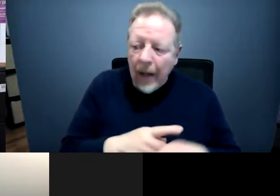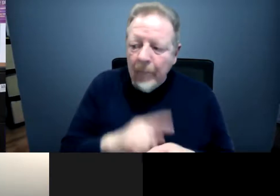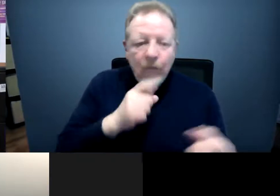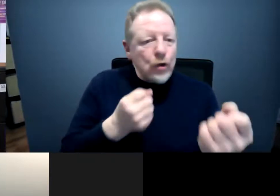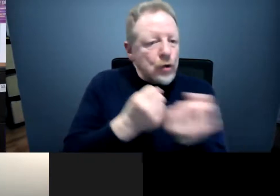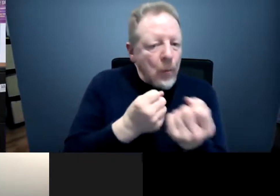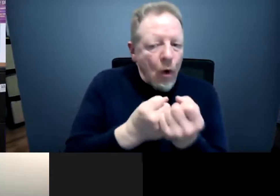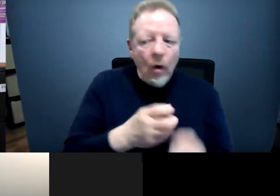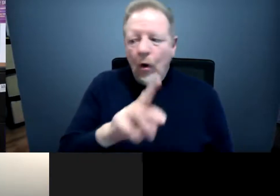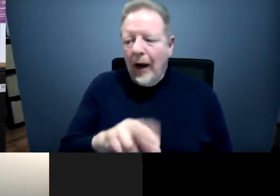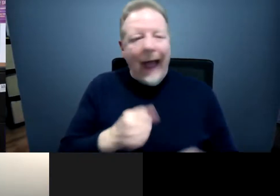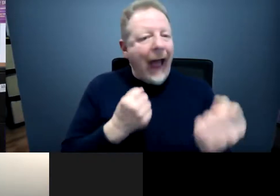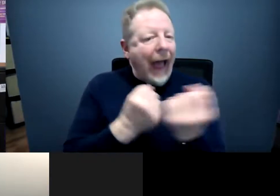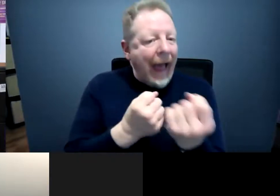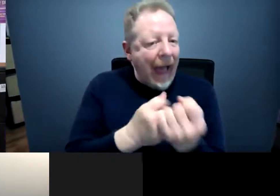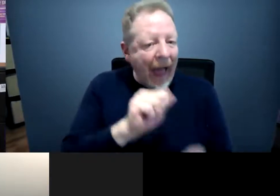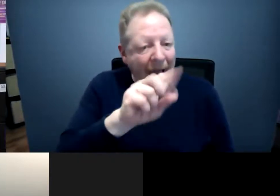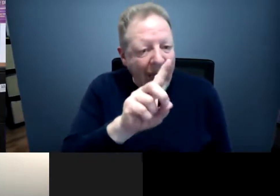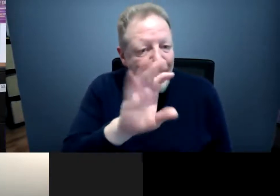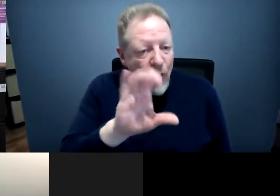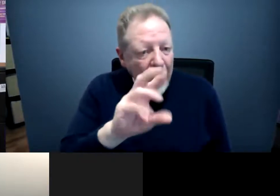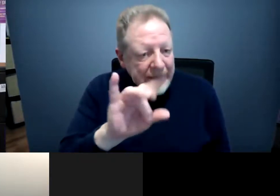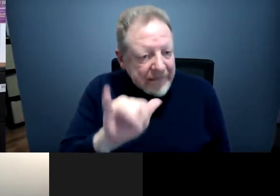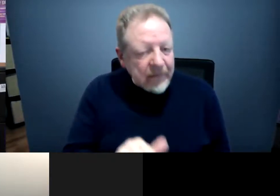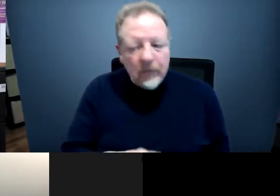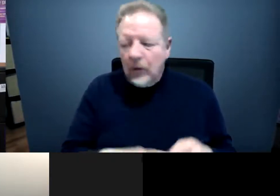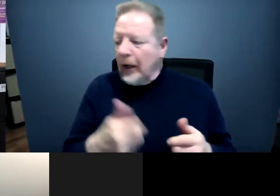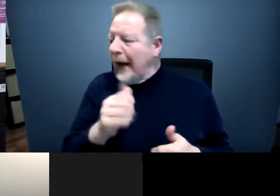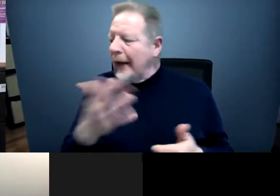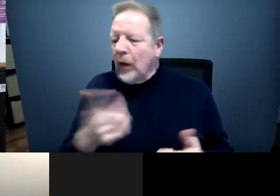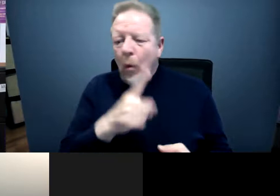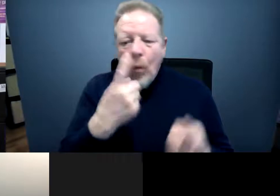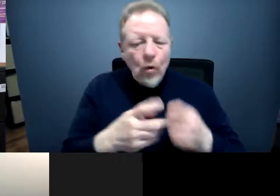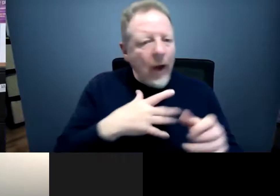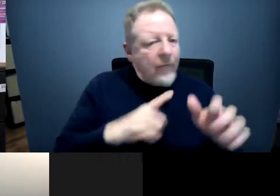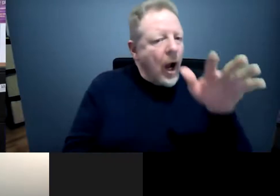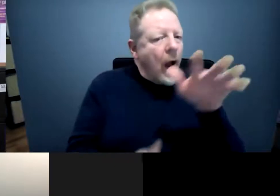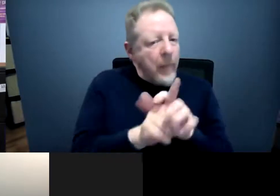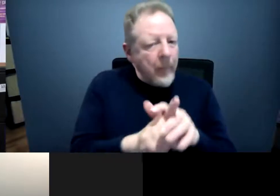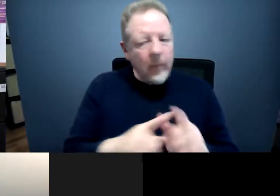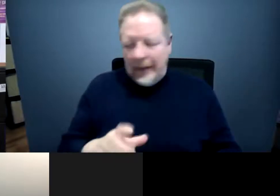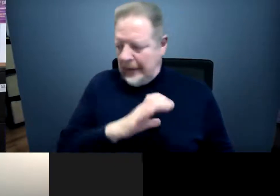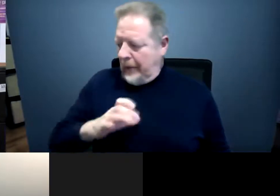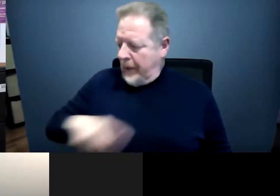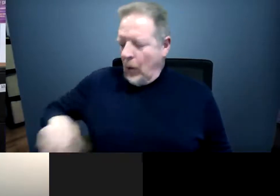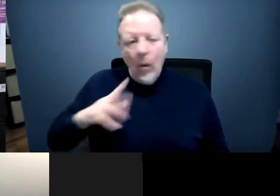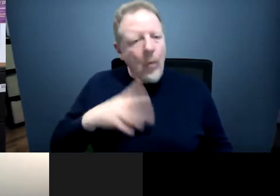advocacy. If there's anything or any suggestions that come up at the committee, we can provide support, and